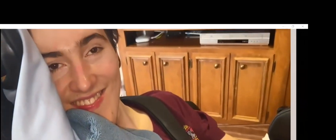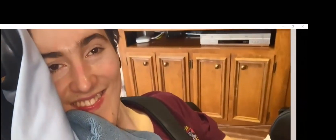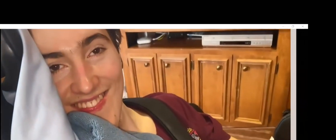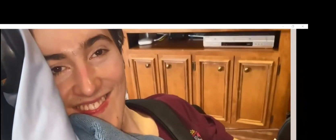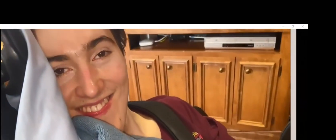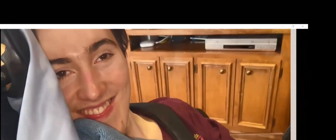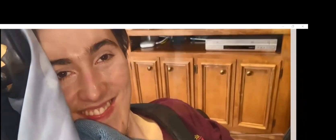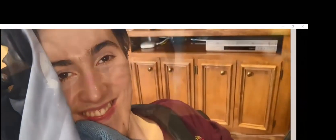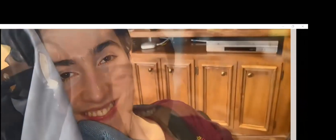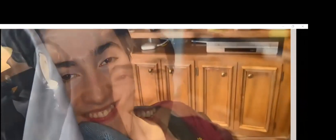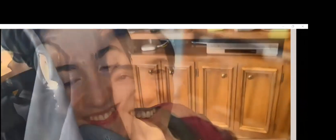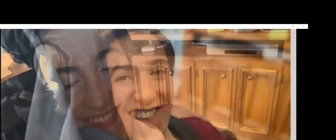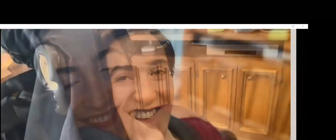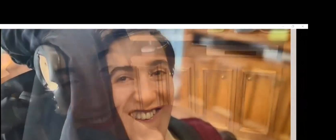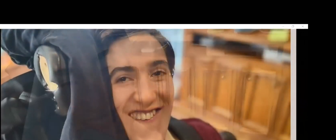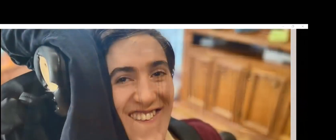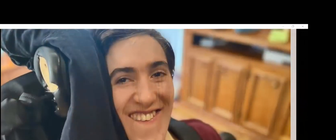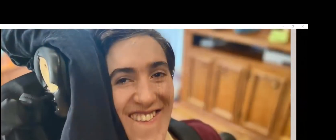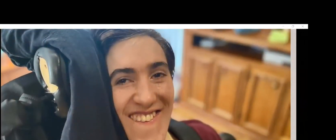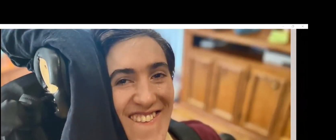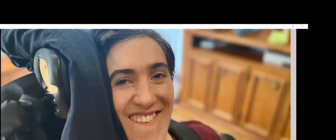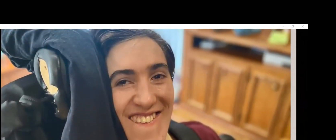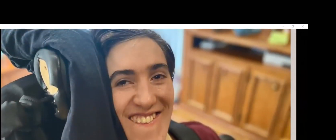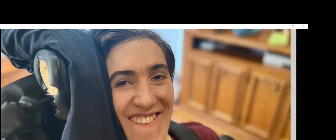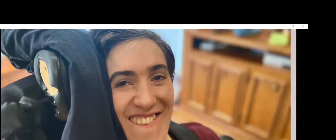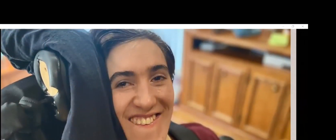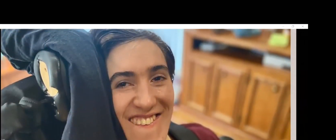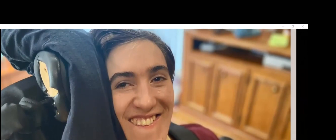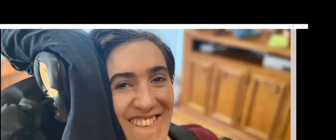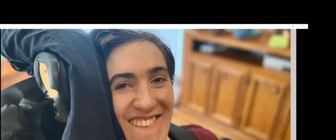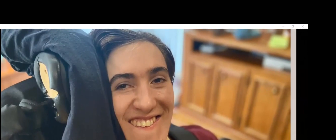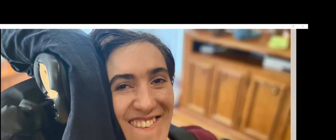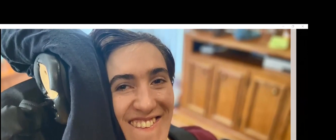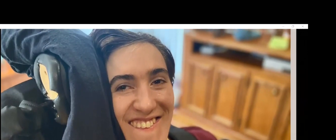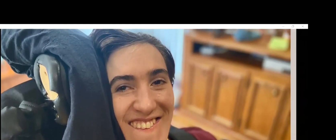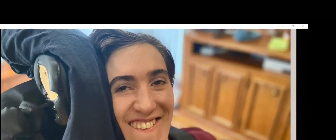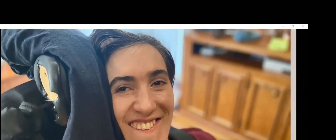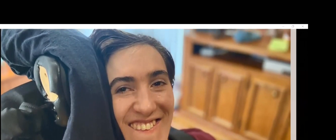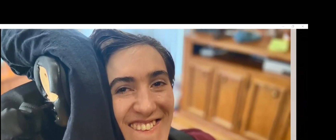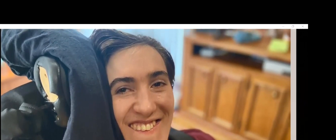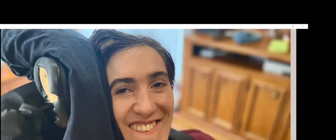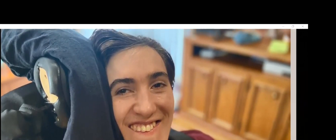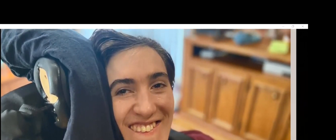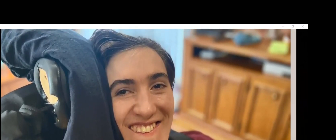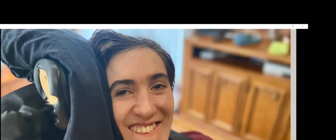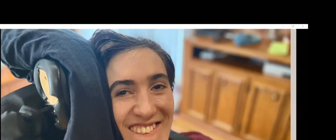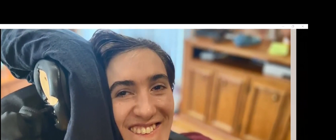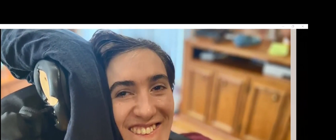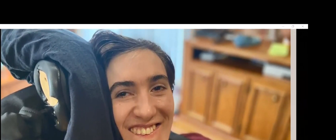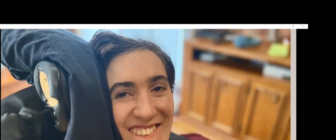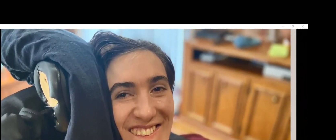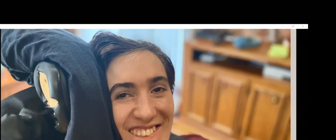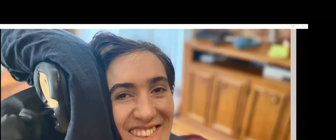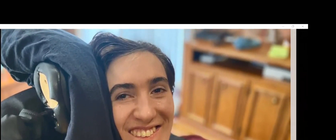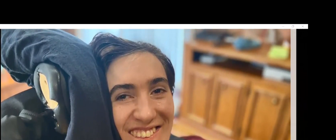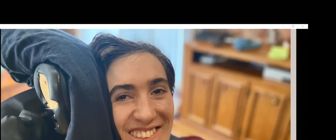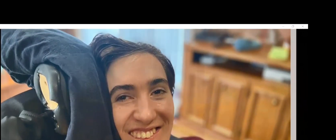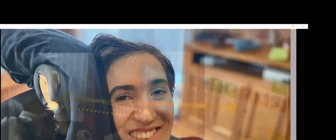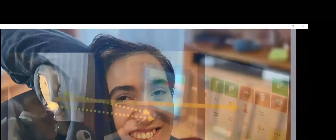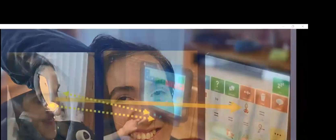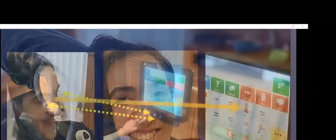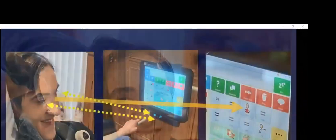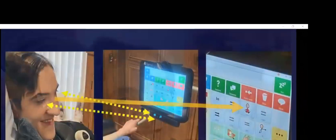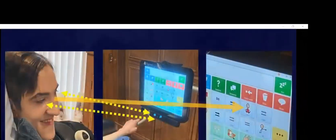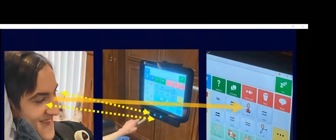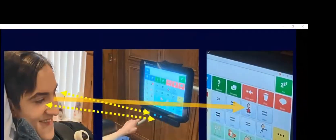na na na, na na na na, yeah. You are the music in